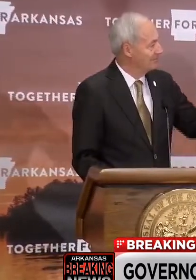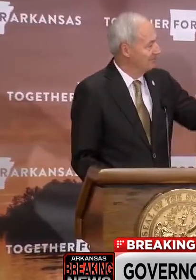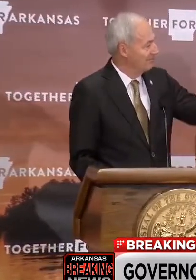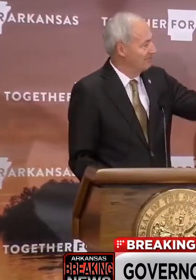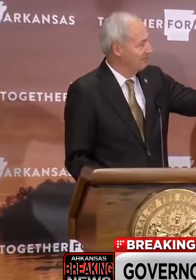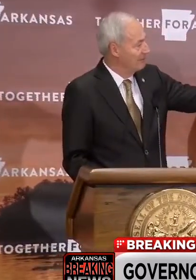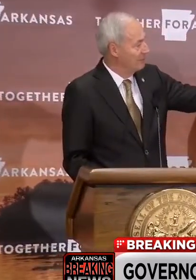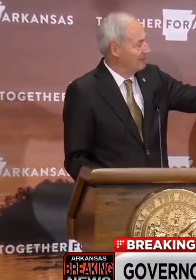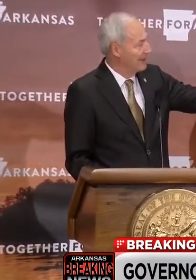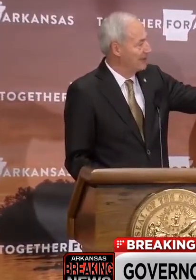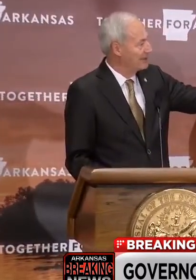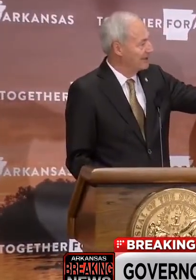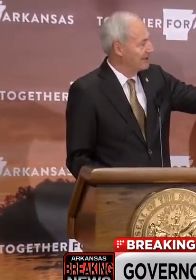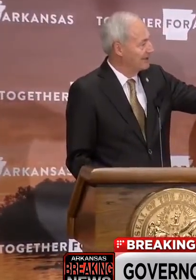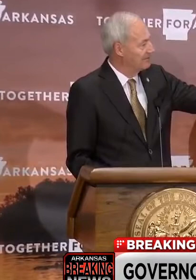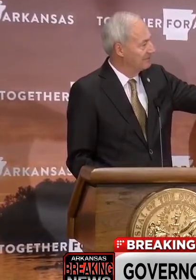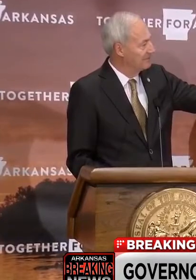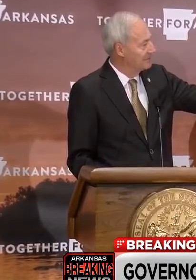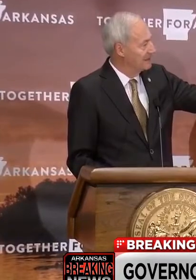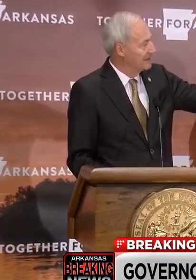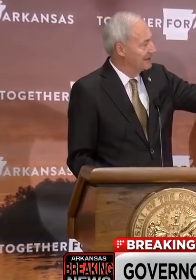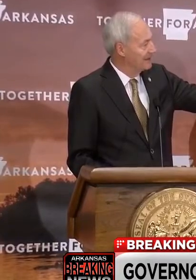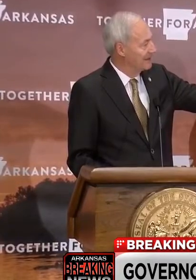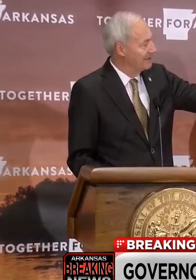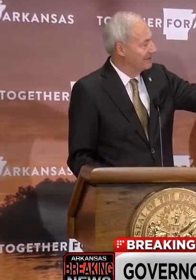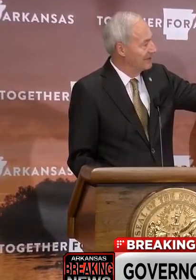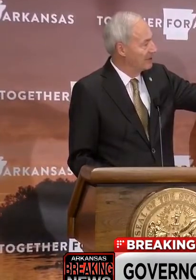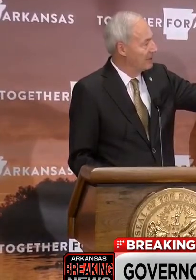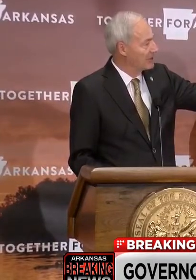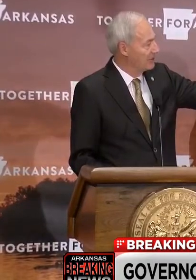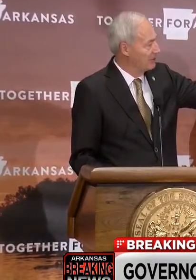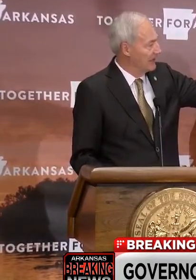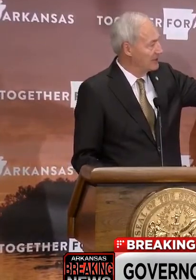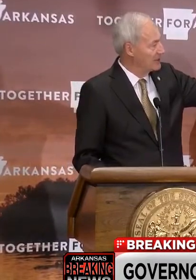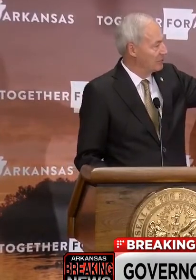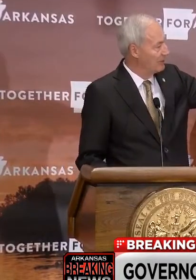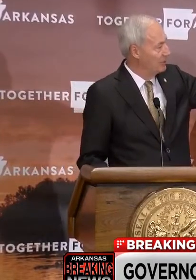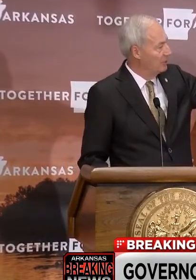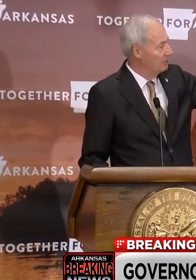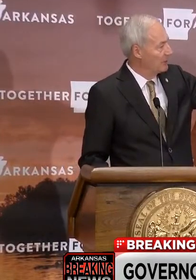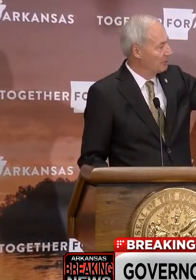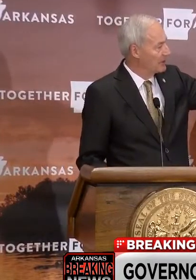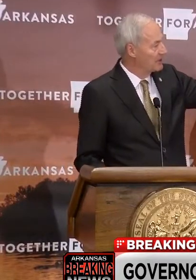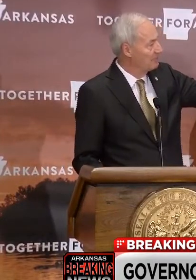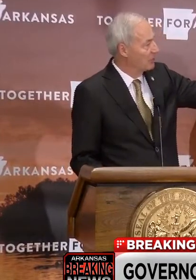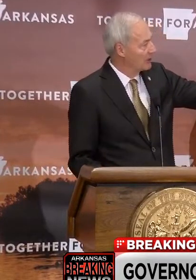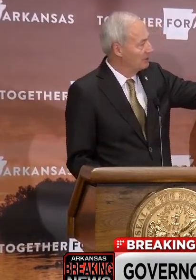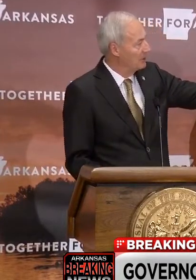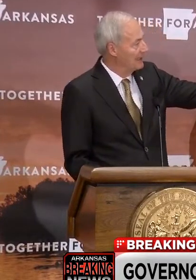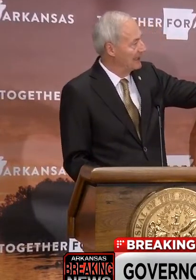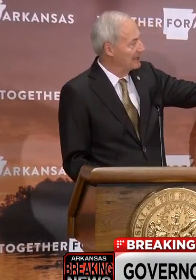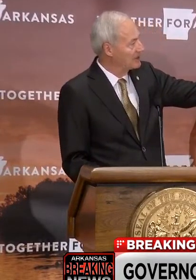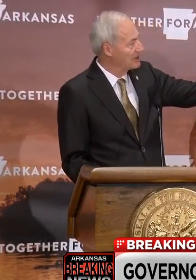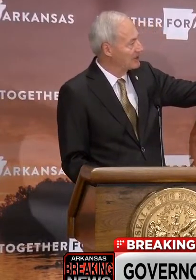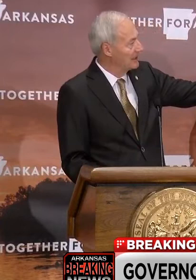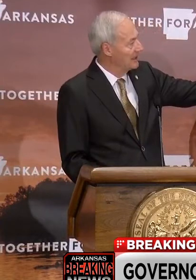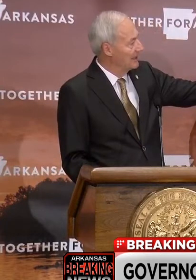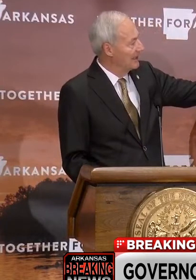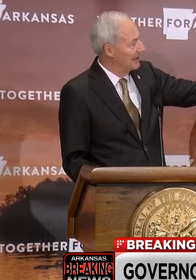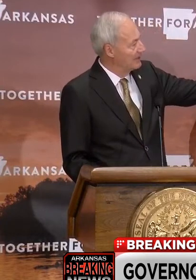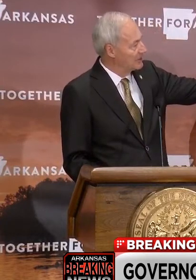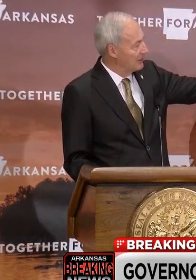that we've got the correctional cases were a few, but the rest of them were community